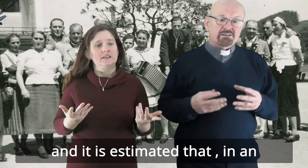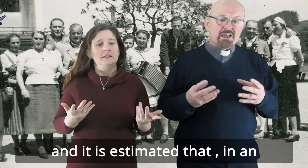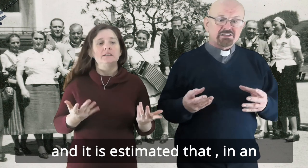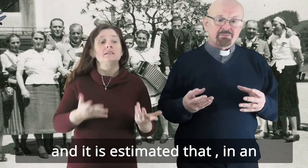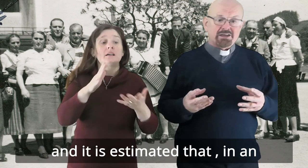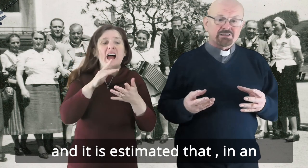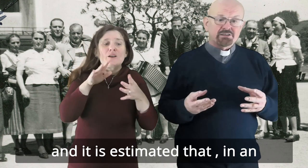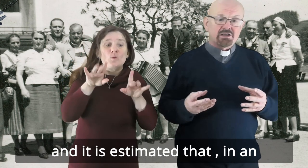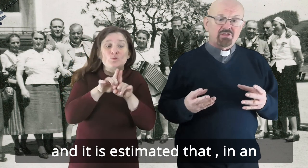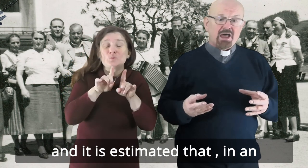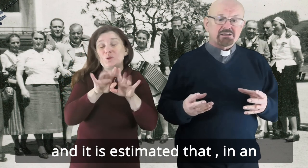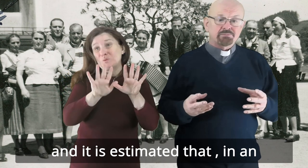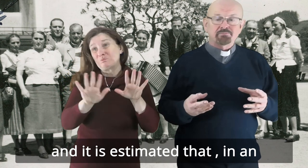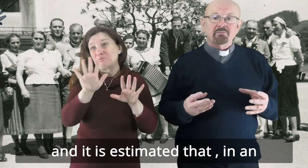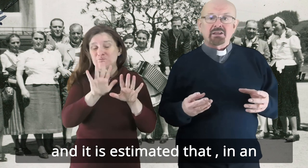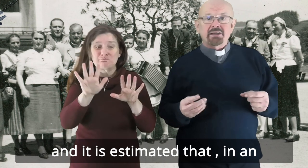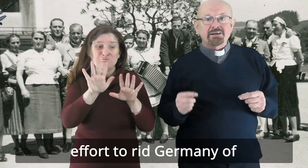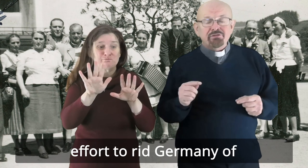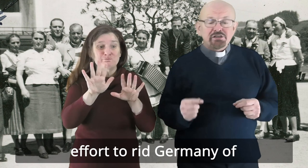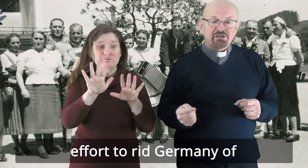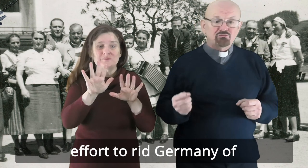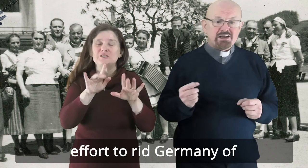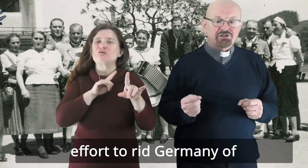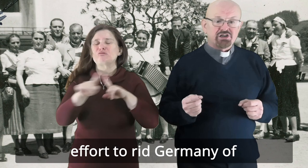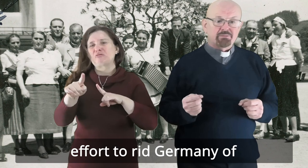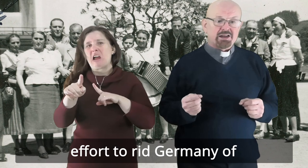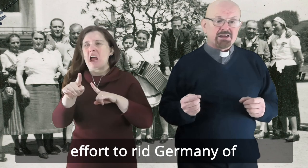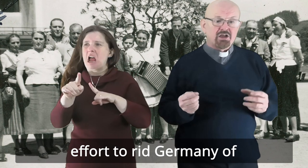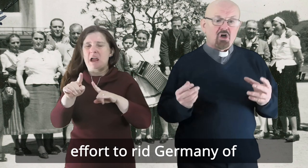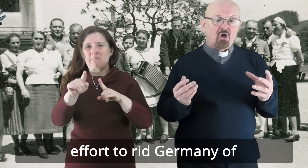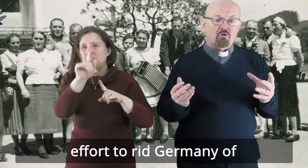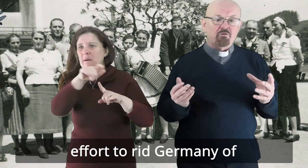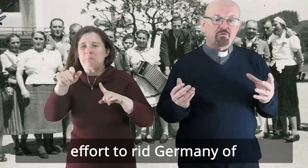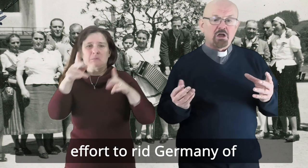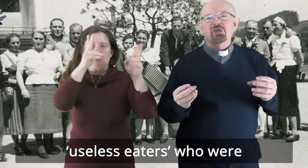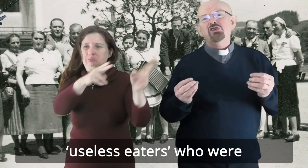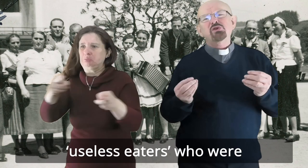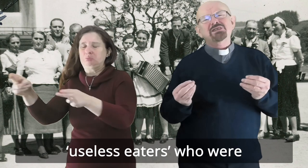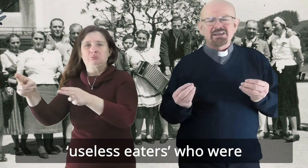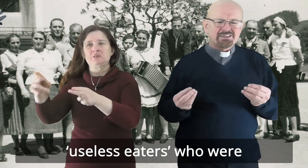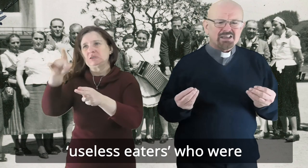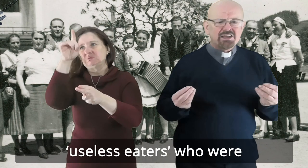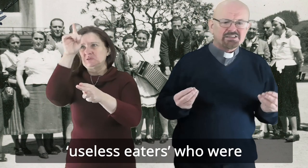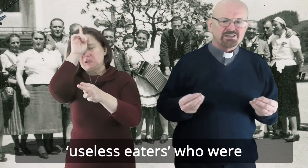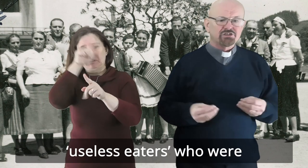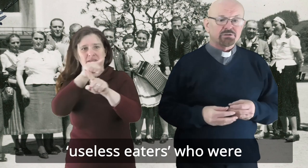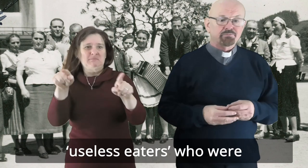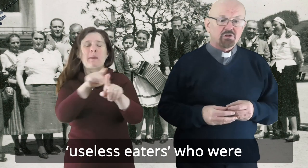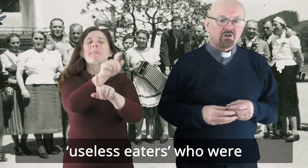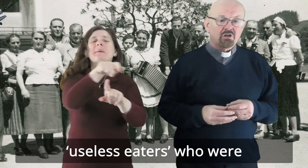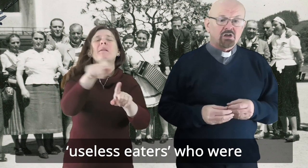And it's estimated that, in an effort to rid Germany of useless